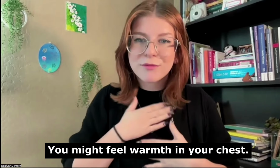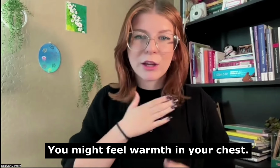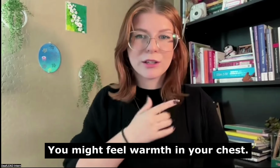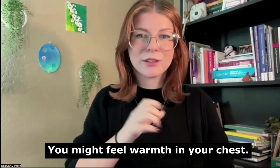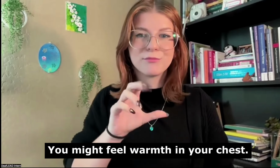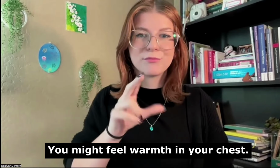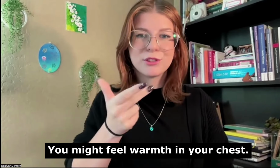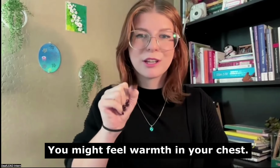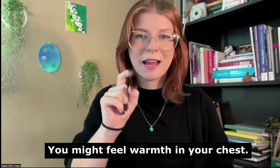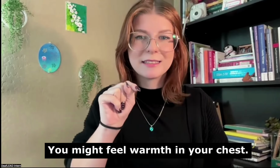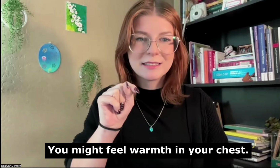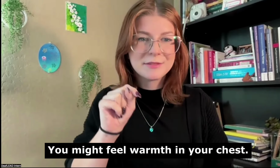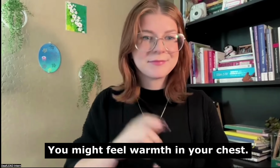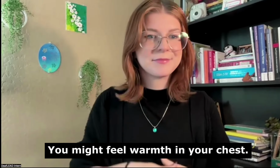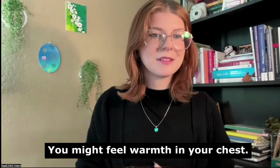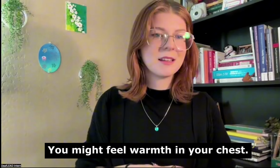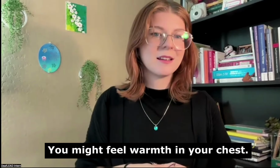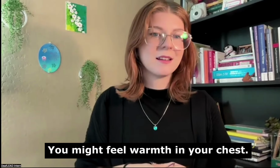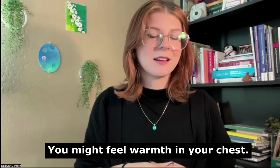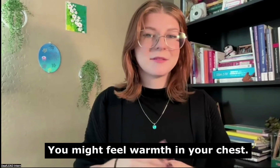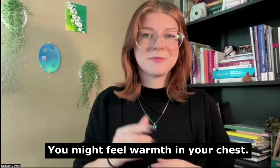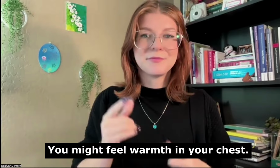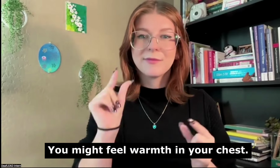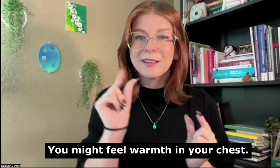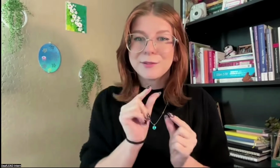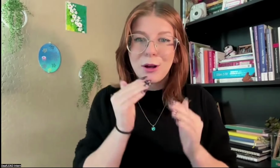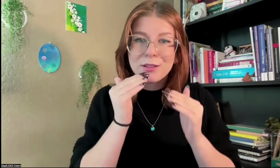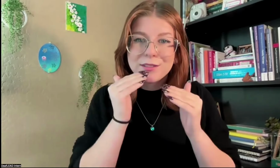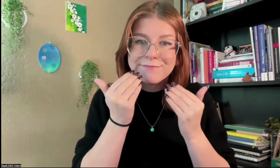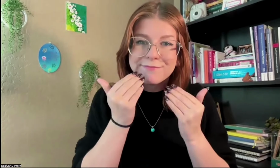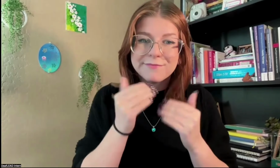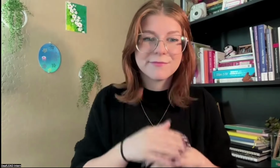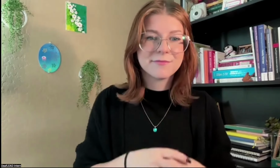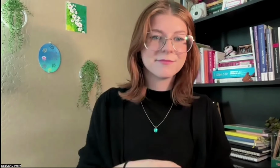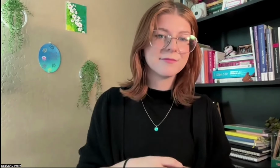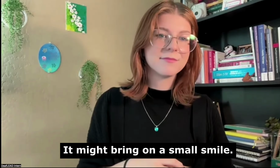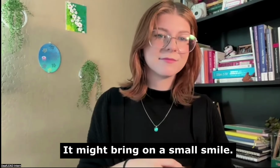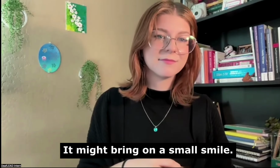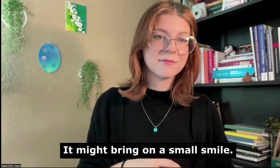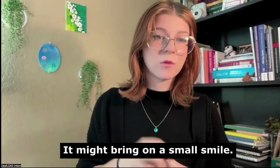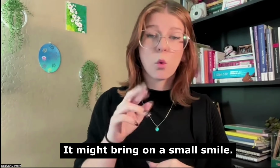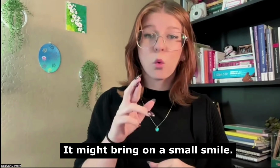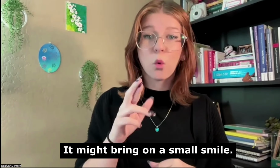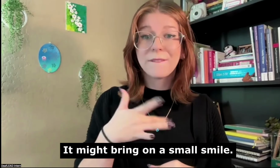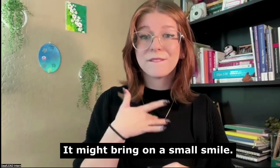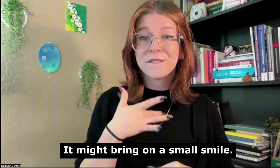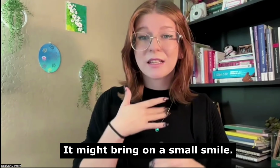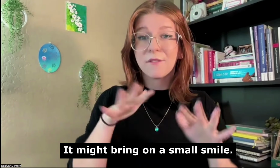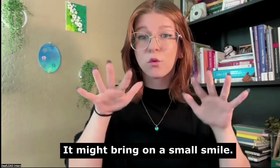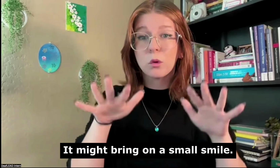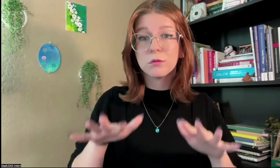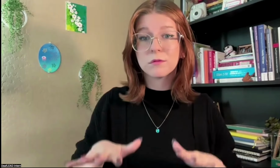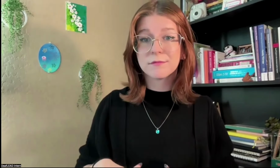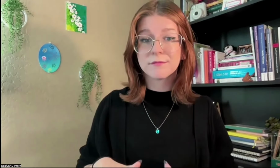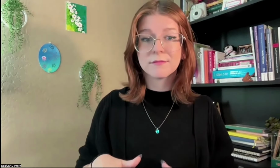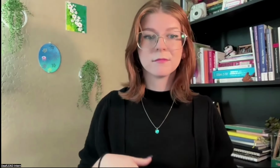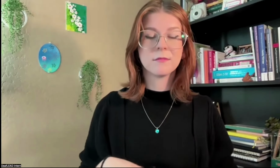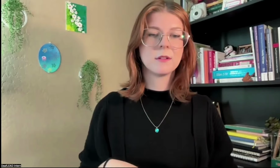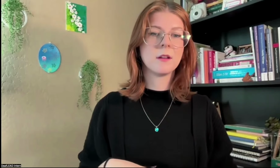You might feel warmth in your chest. It might bring on a small